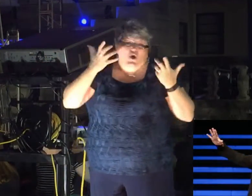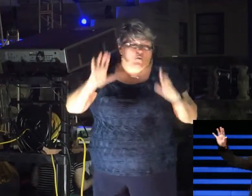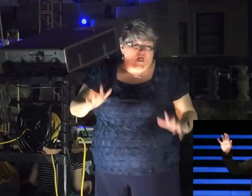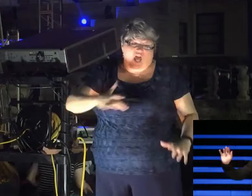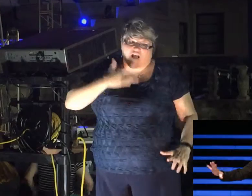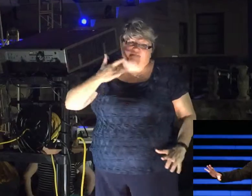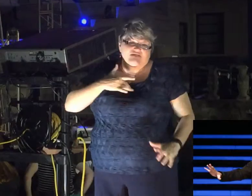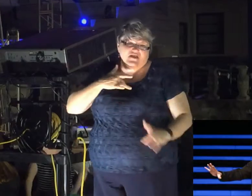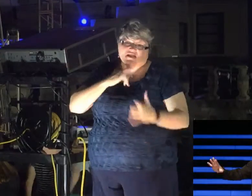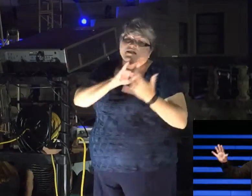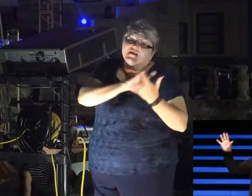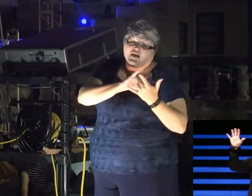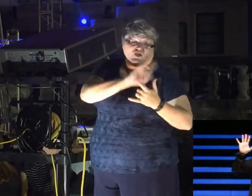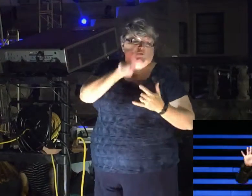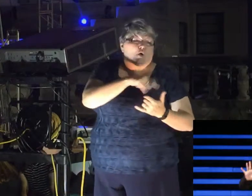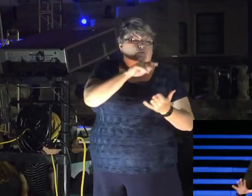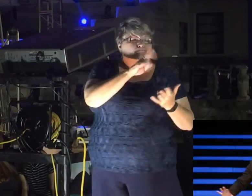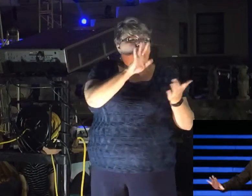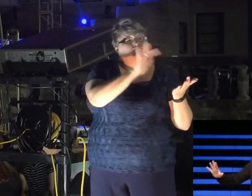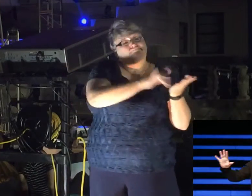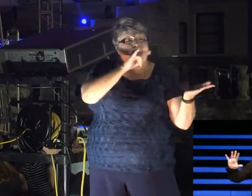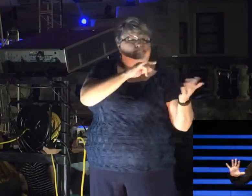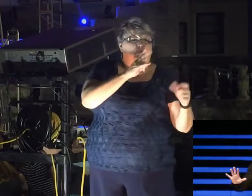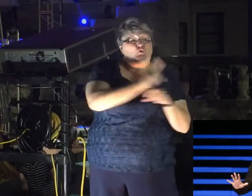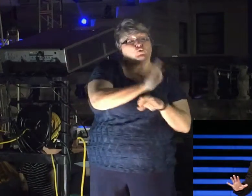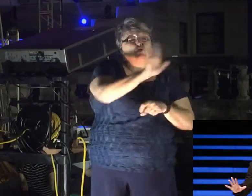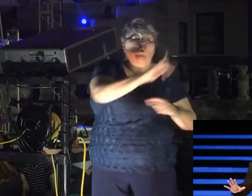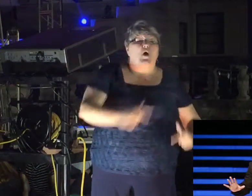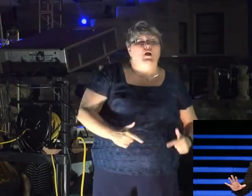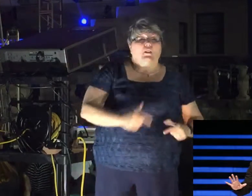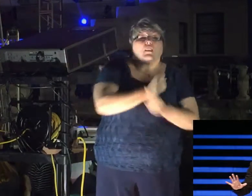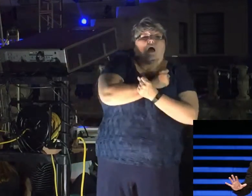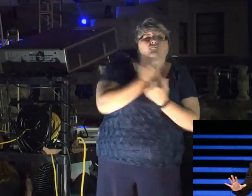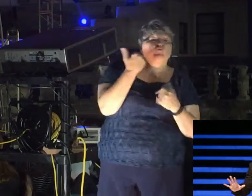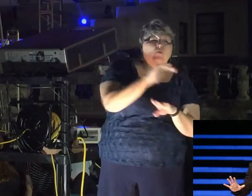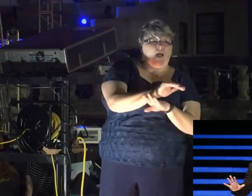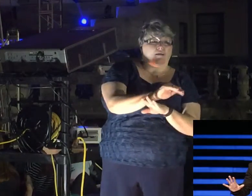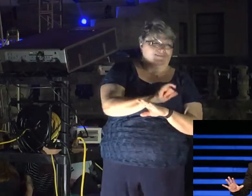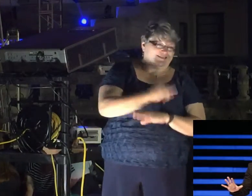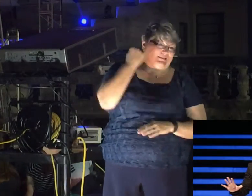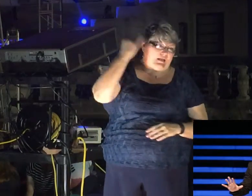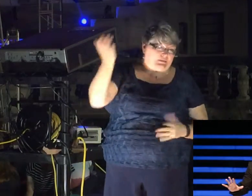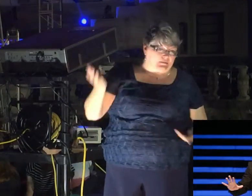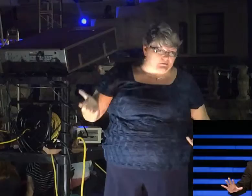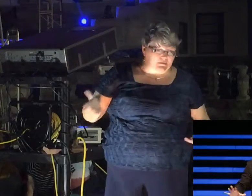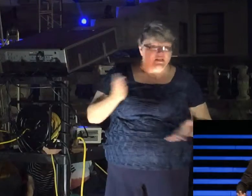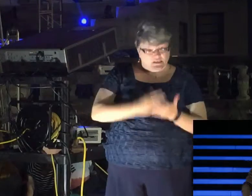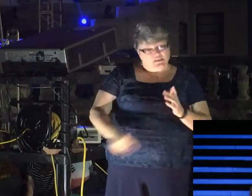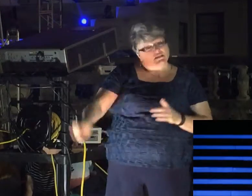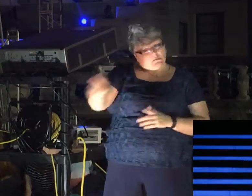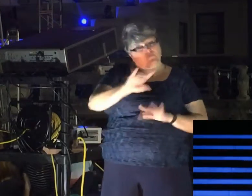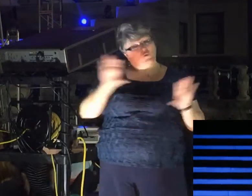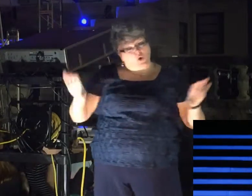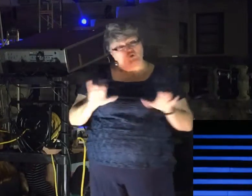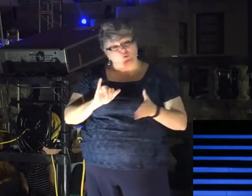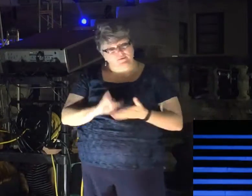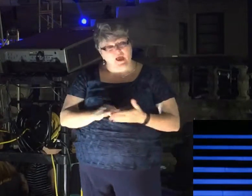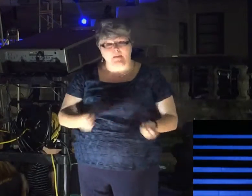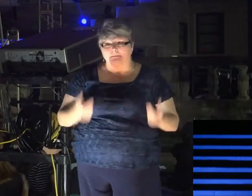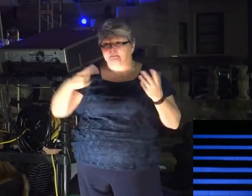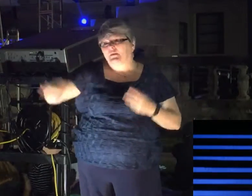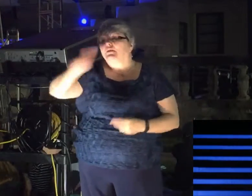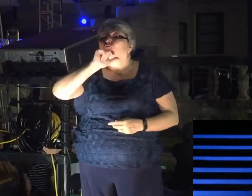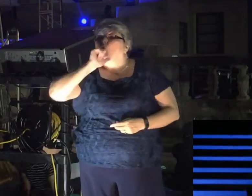emotions. I don't want to have feelings for you. I just want to use your love tonight, right? That's the idea. And some of you are doing